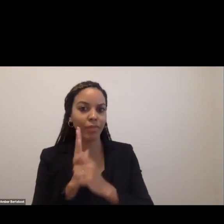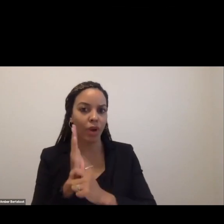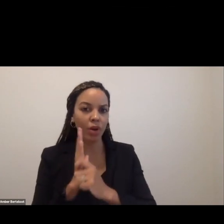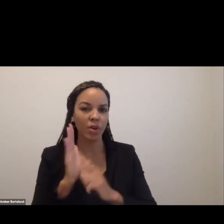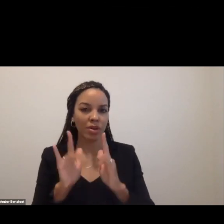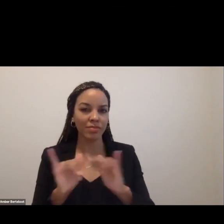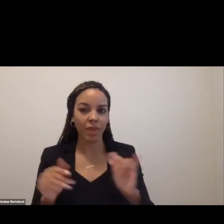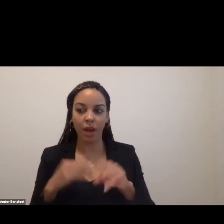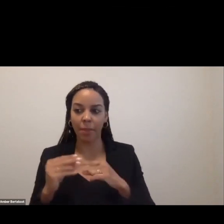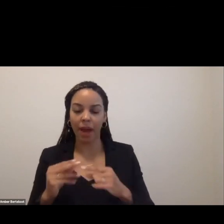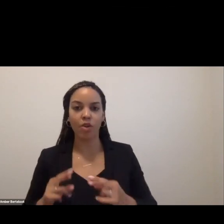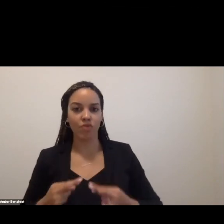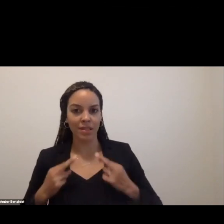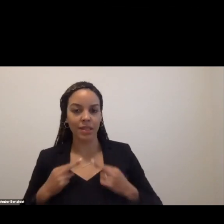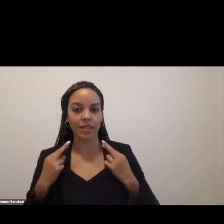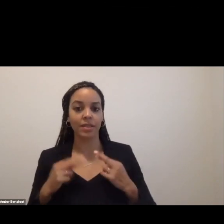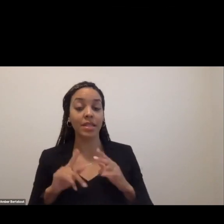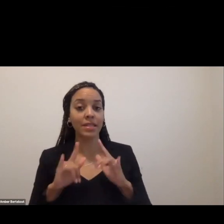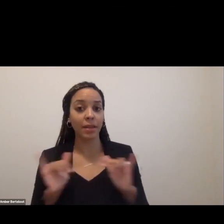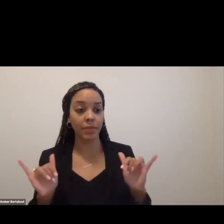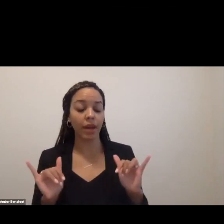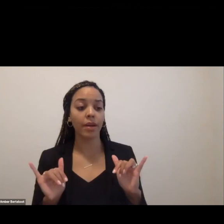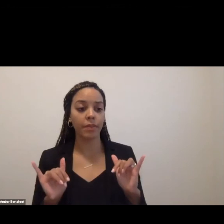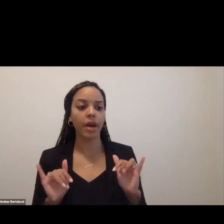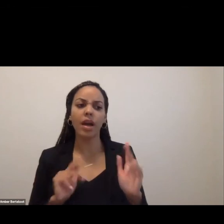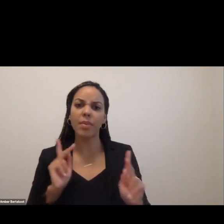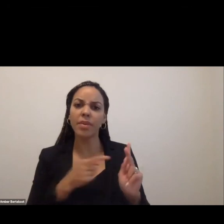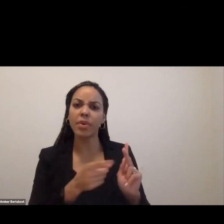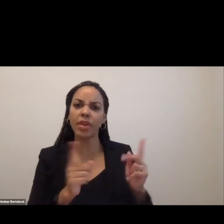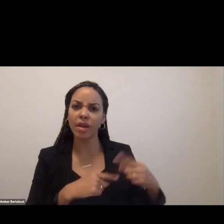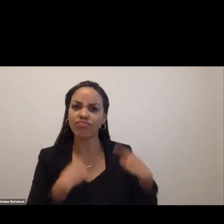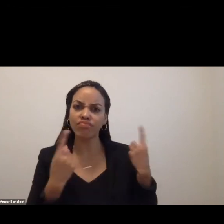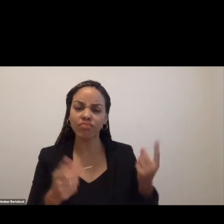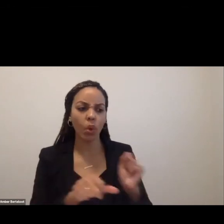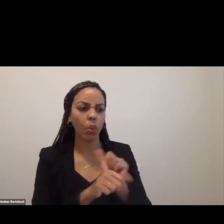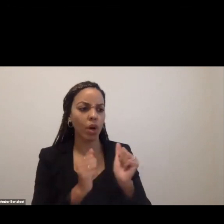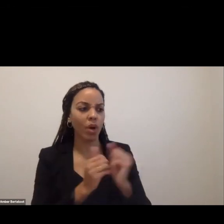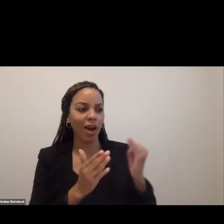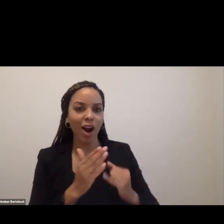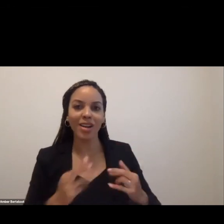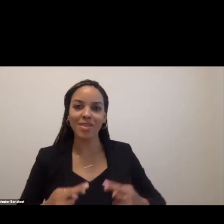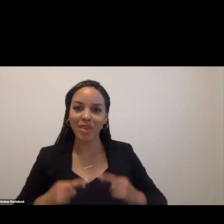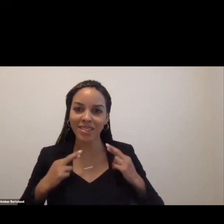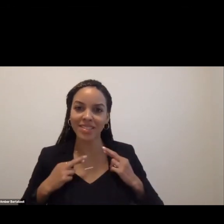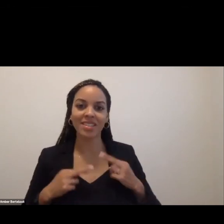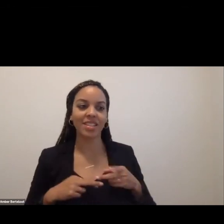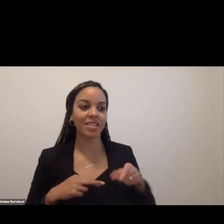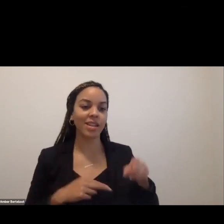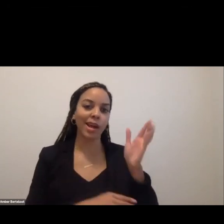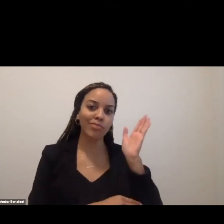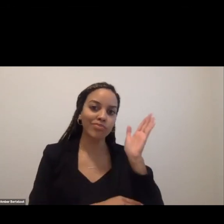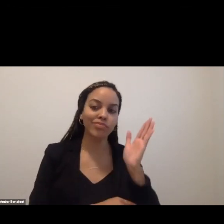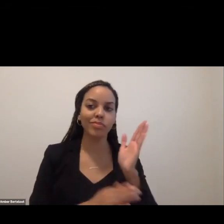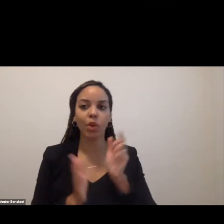same time, I met people who had long been working with artist residencies and spoken and written about them, people